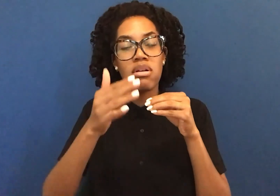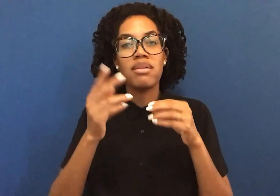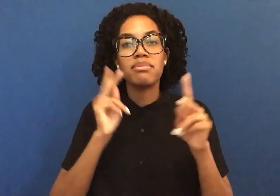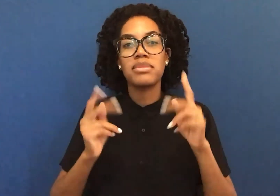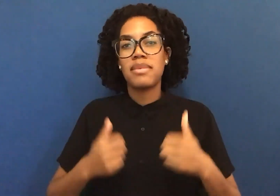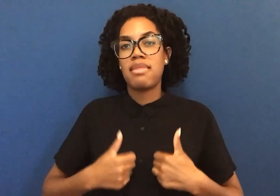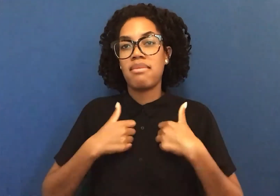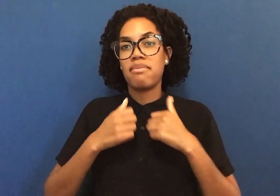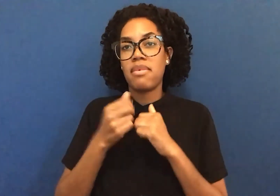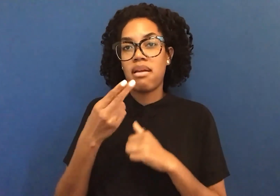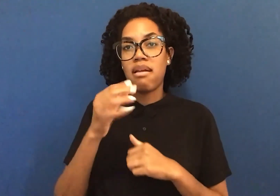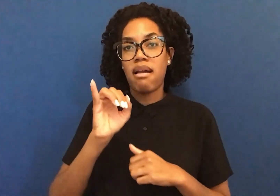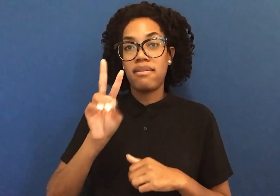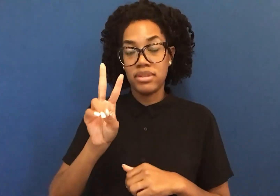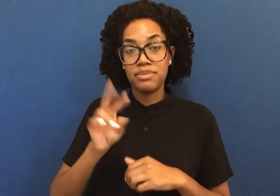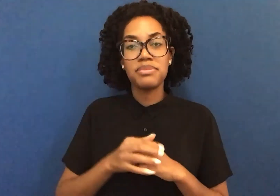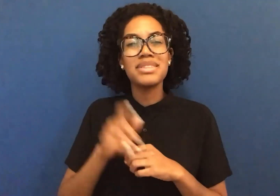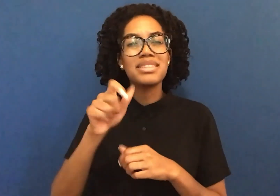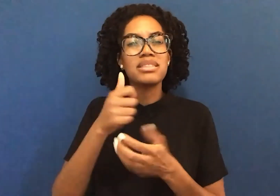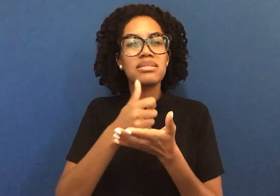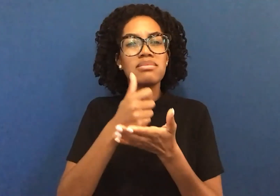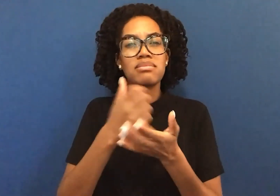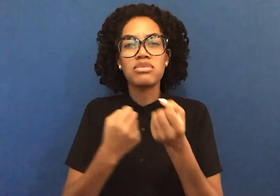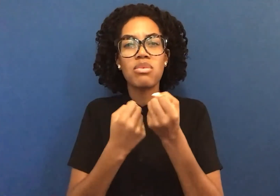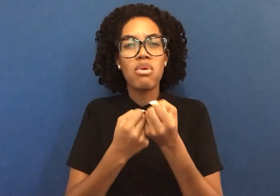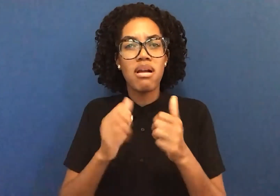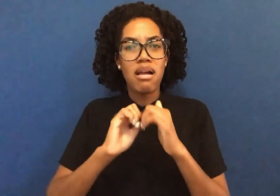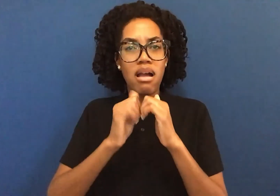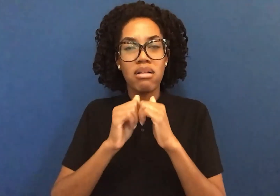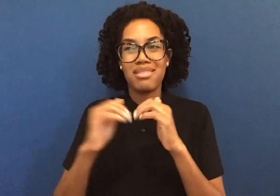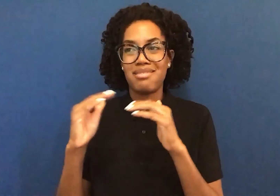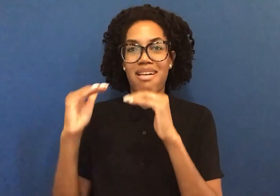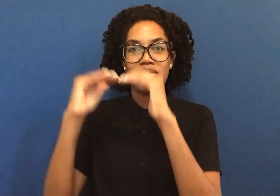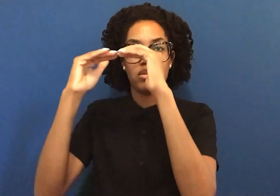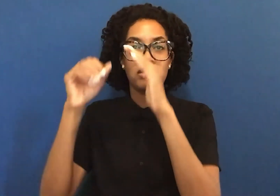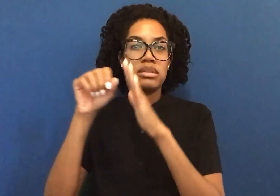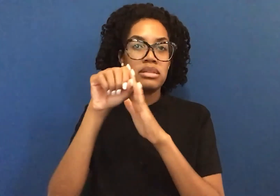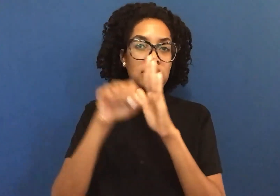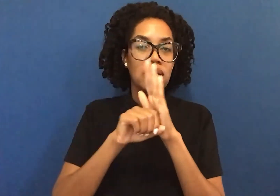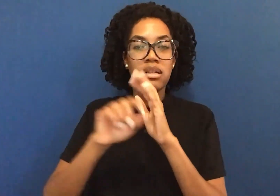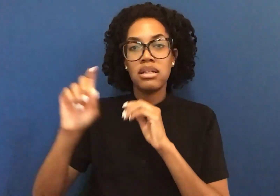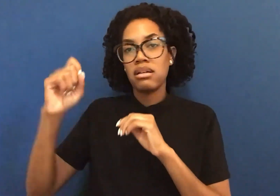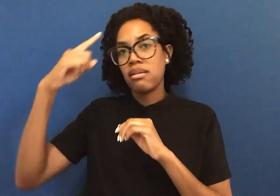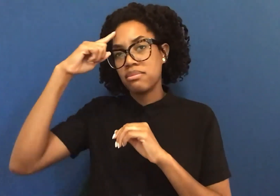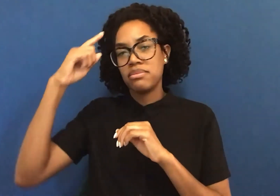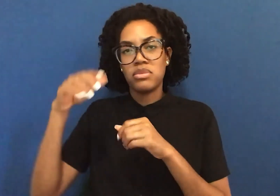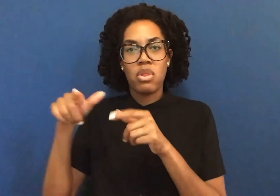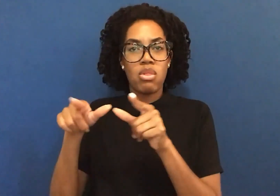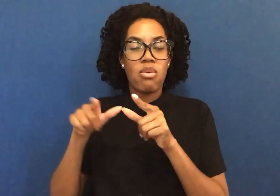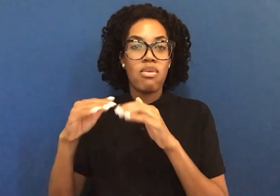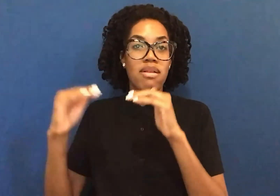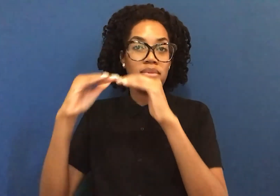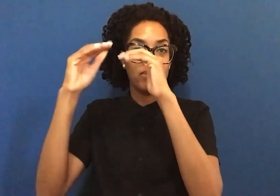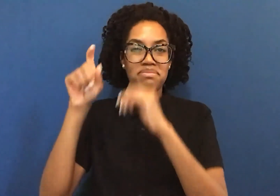not only at the federal level, but the state and local levels as well. I so agree, Chauncey, and that's why AIDSWatch is